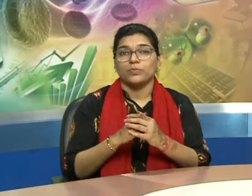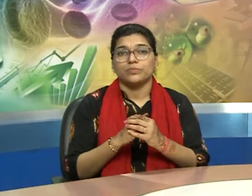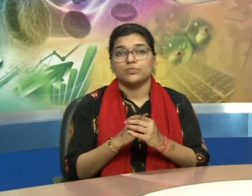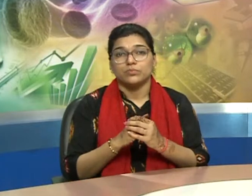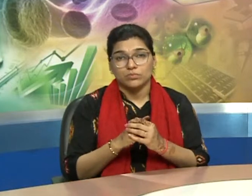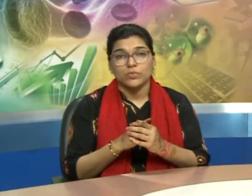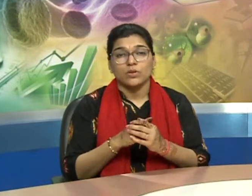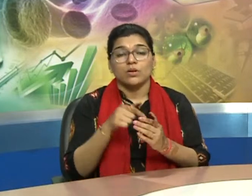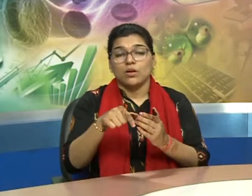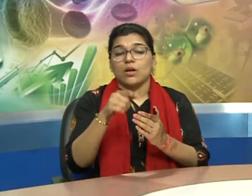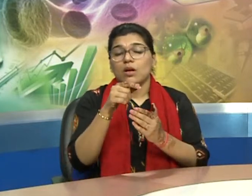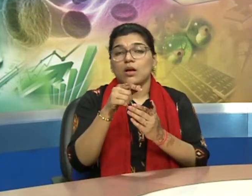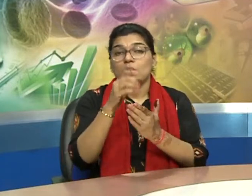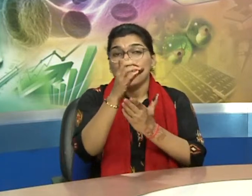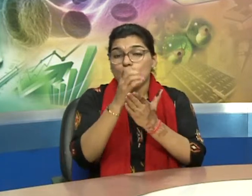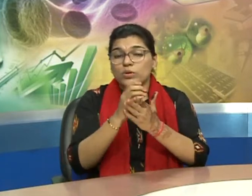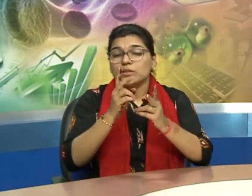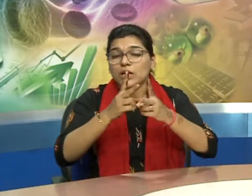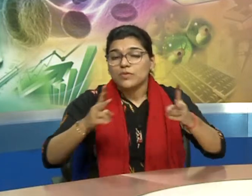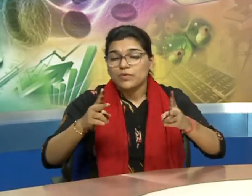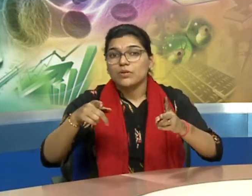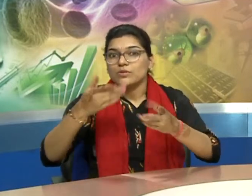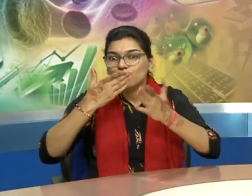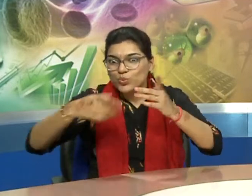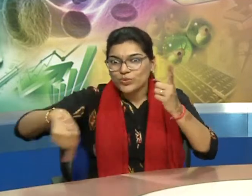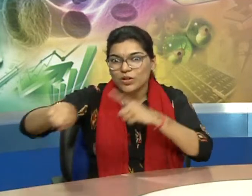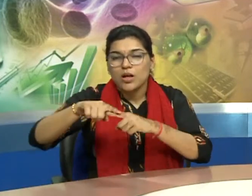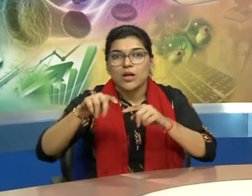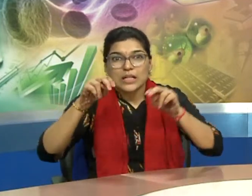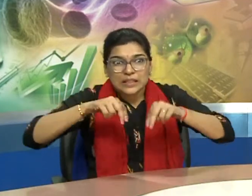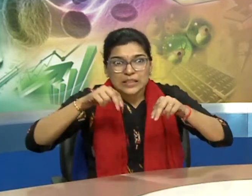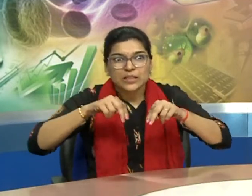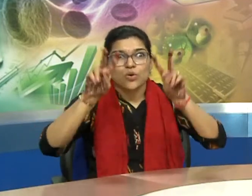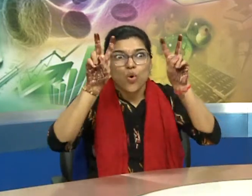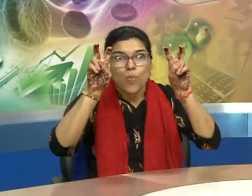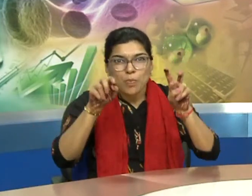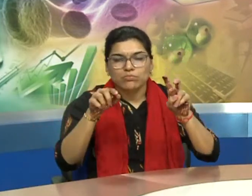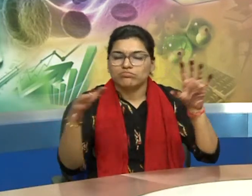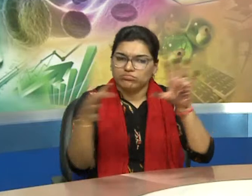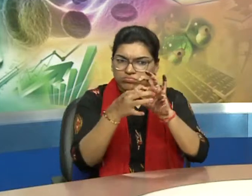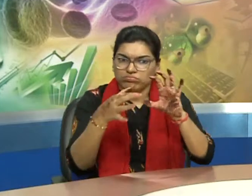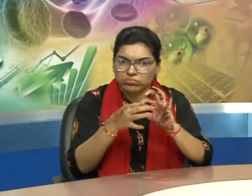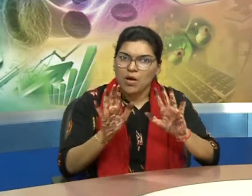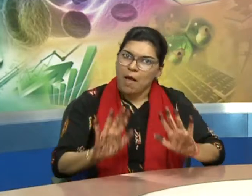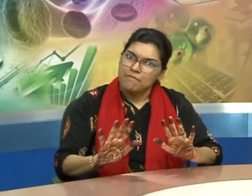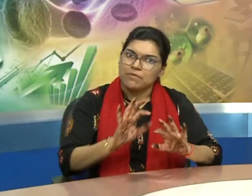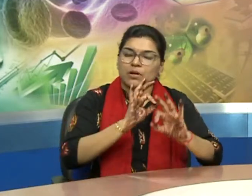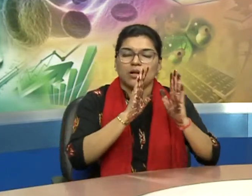The third main function is to provide